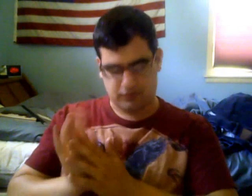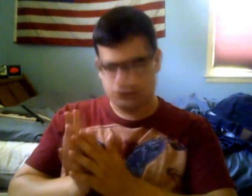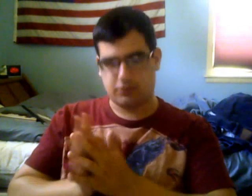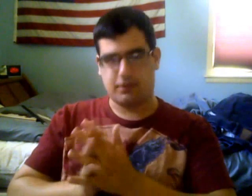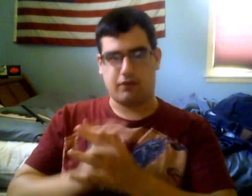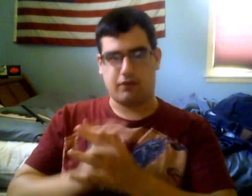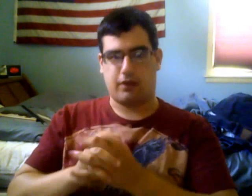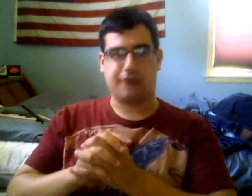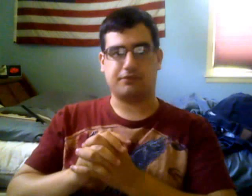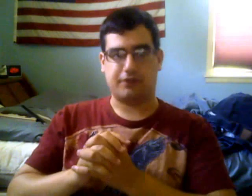This is going to be another election video.